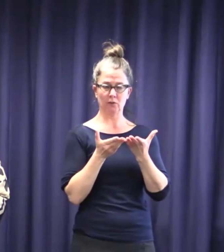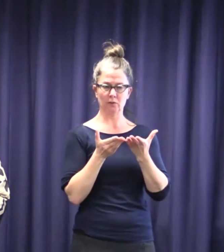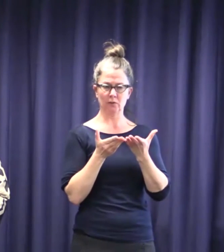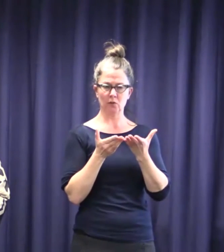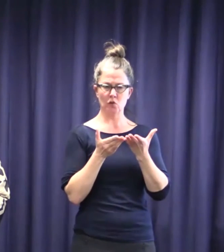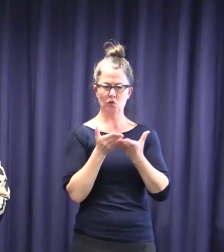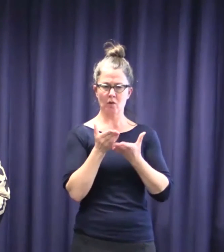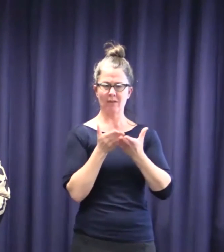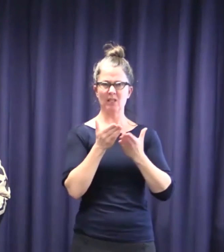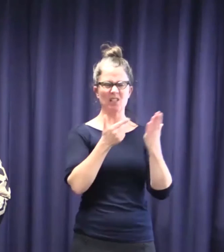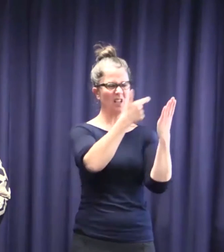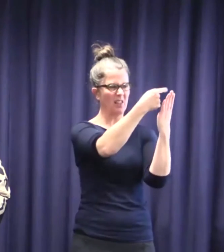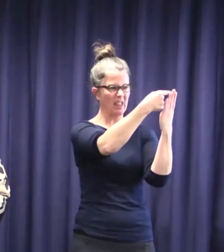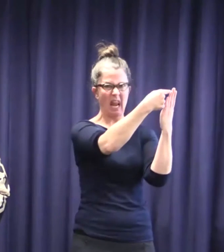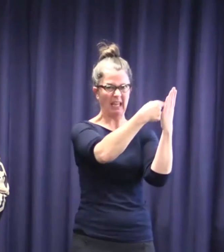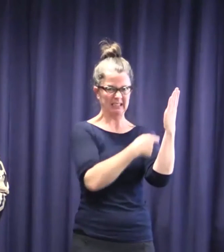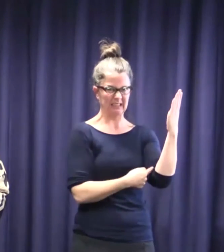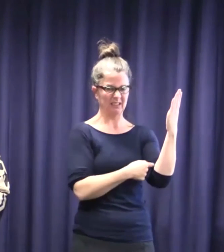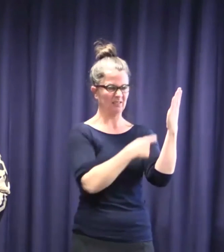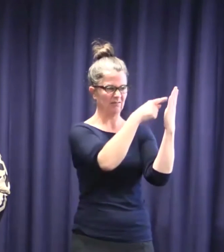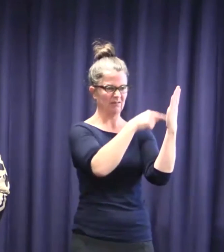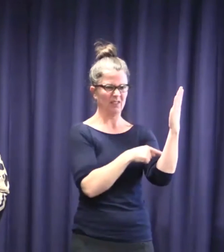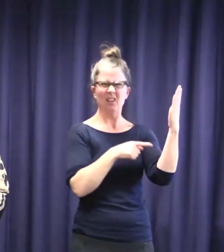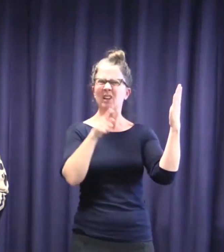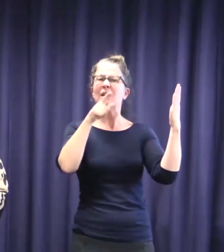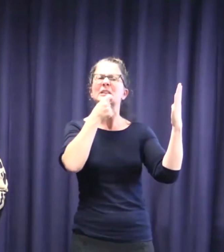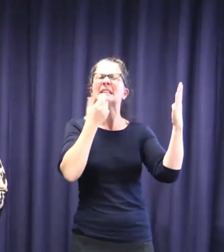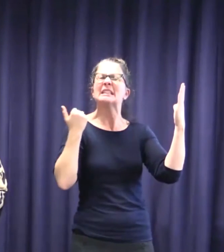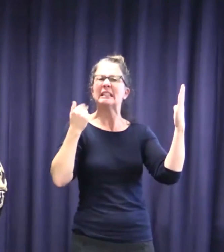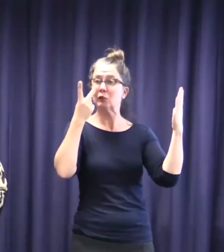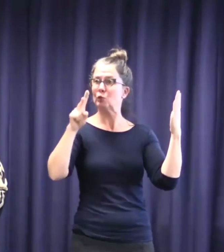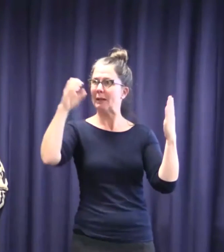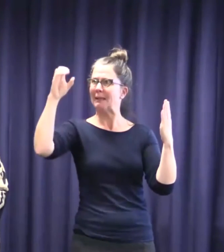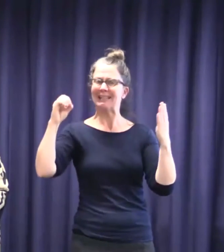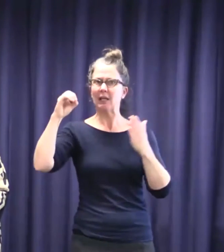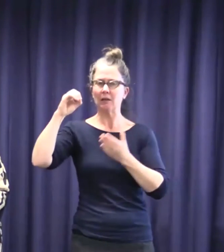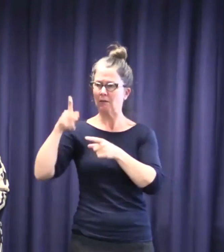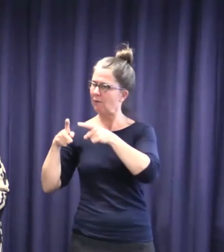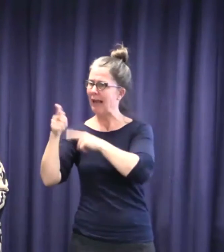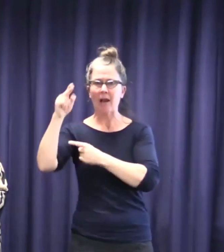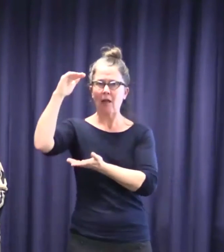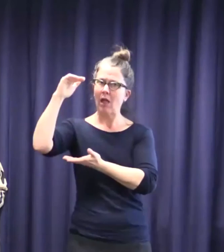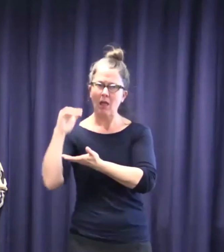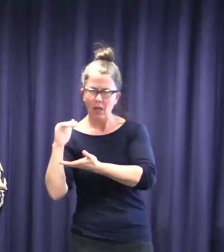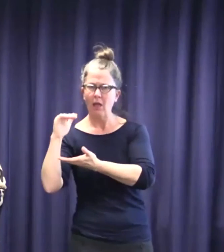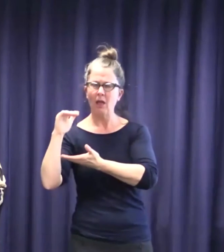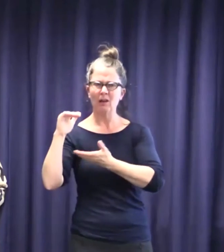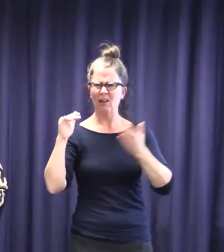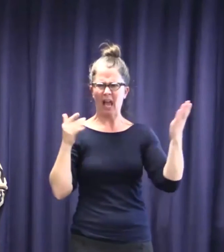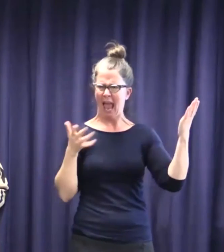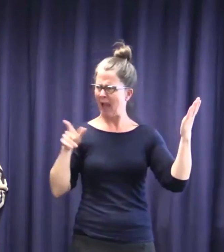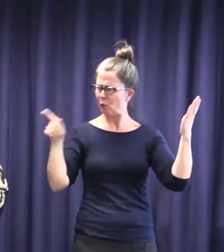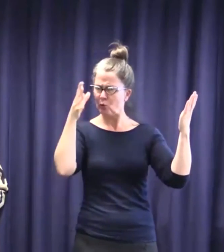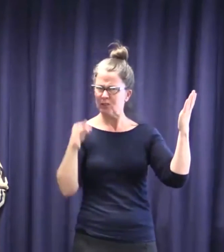is with the recent 20% cut, chosen? Was there any analysis of the most regular appointment types that